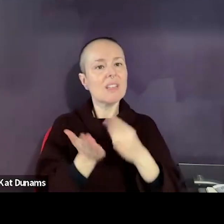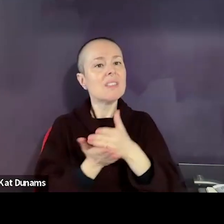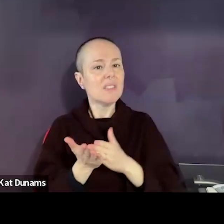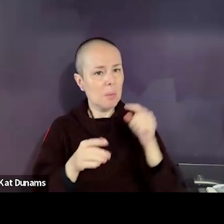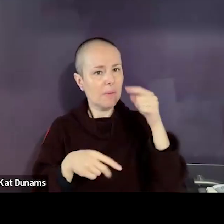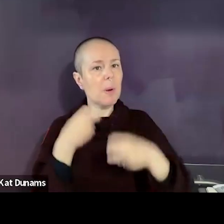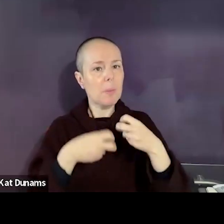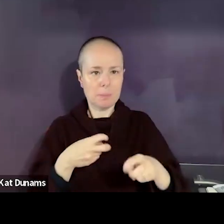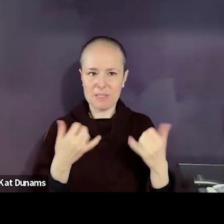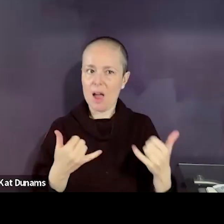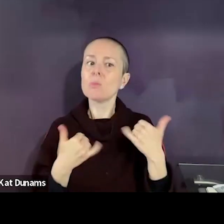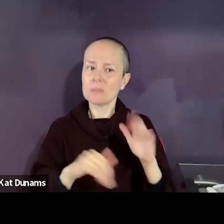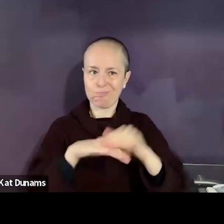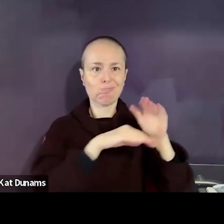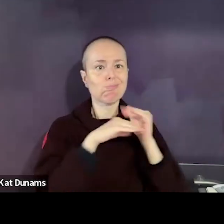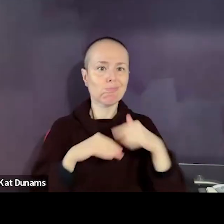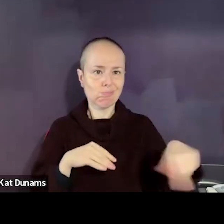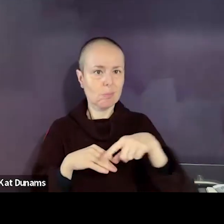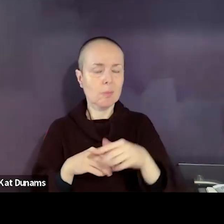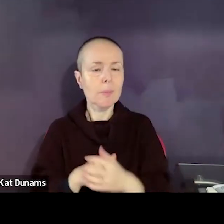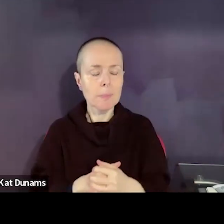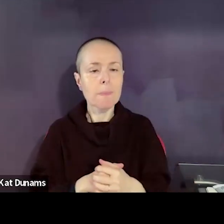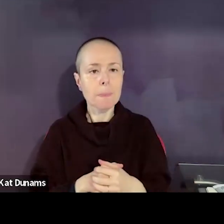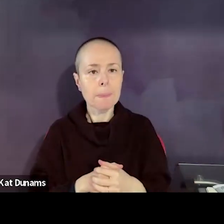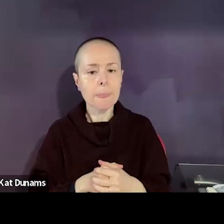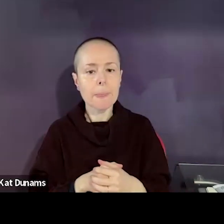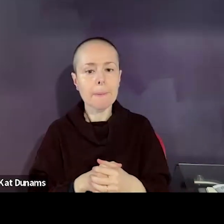are still active and very relevant.